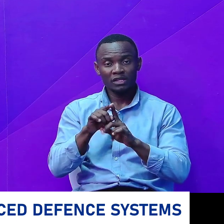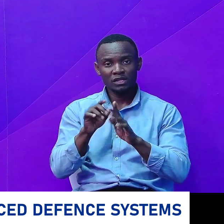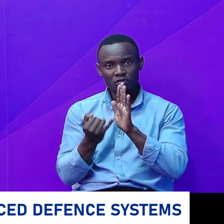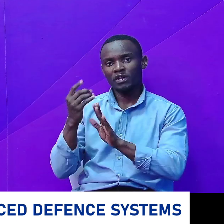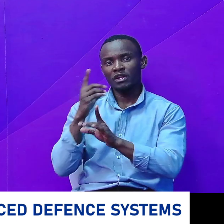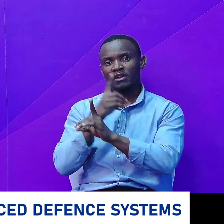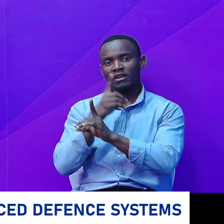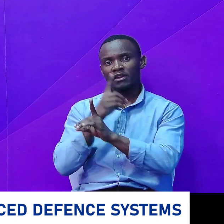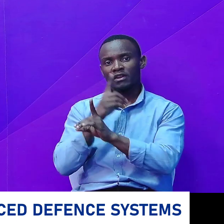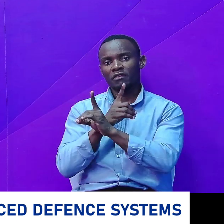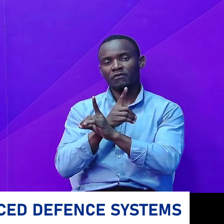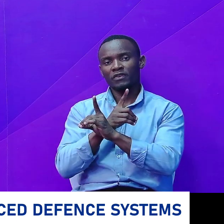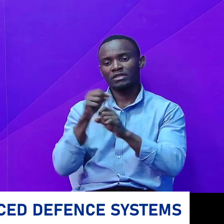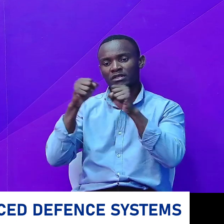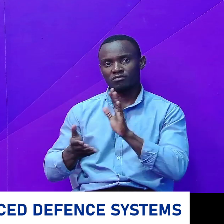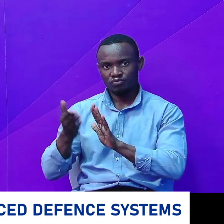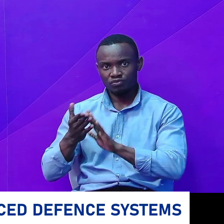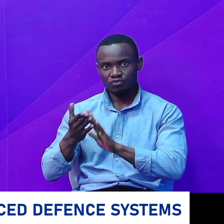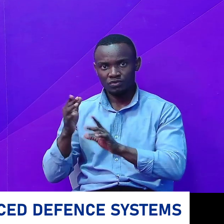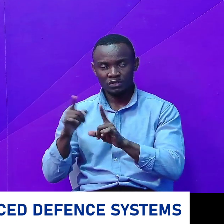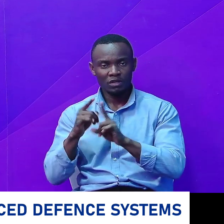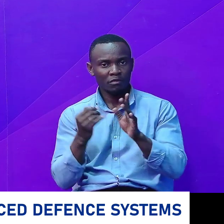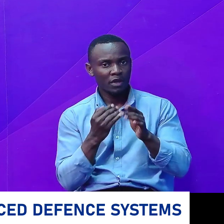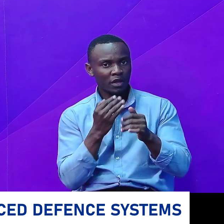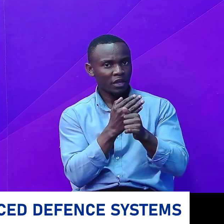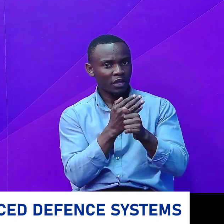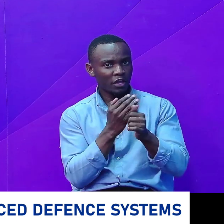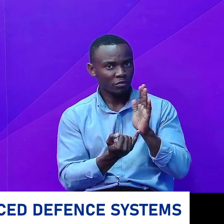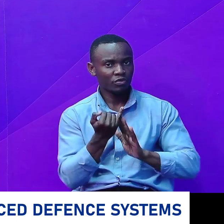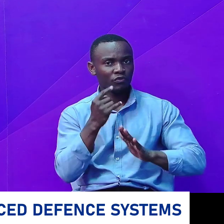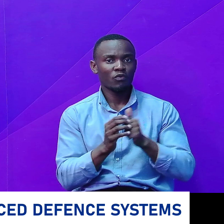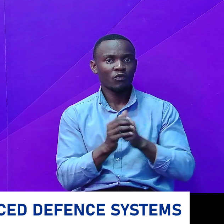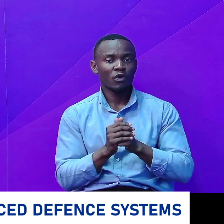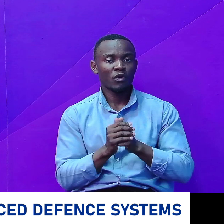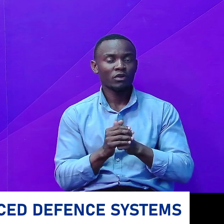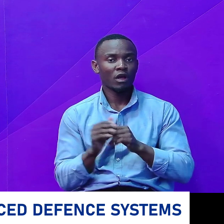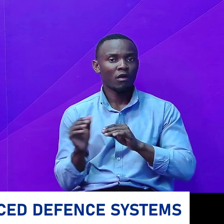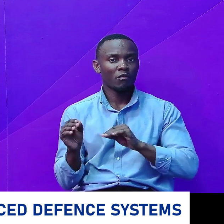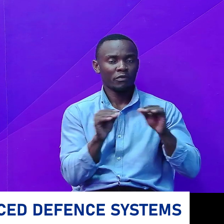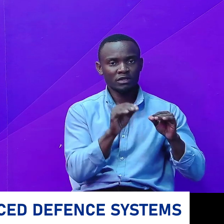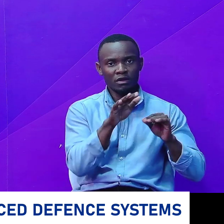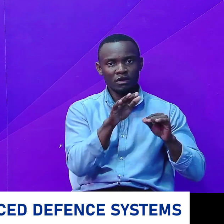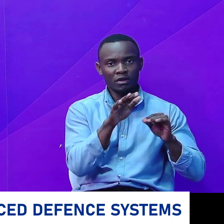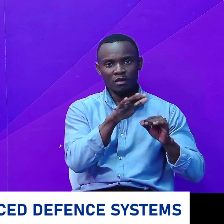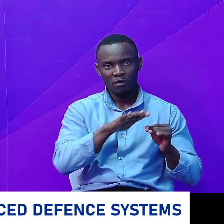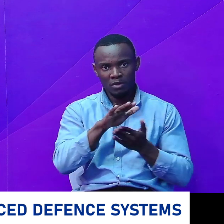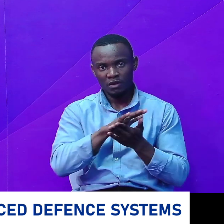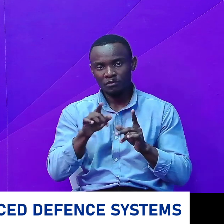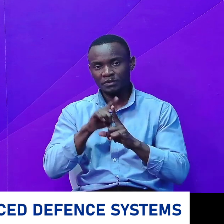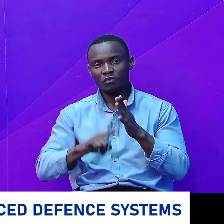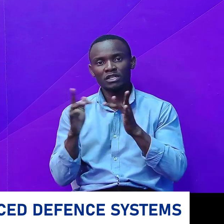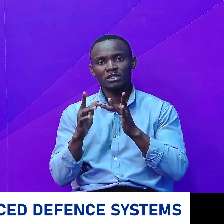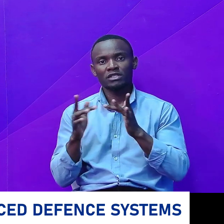systems, improved mobility platforms, and strengthened cyber and intelligence capabilities.